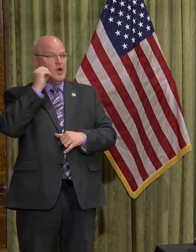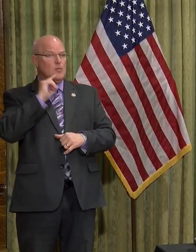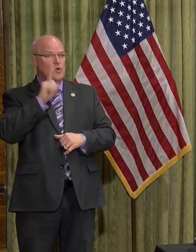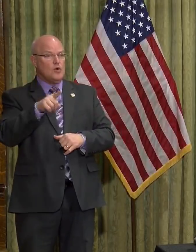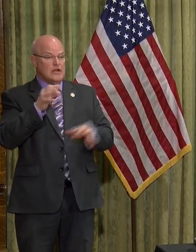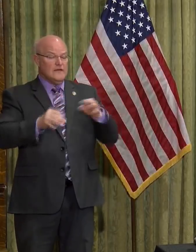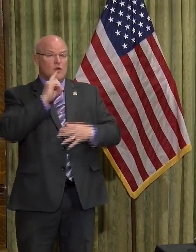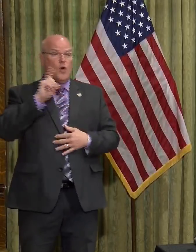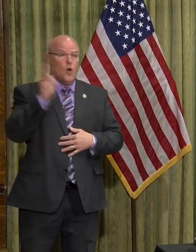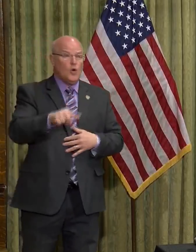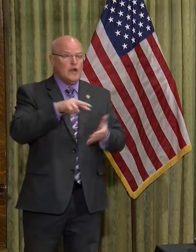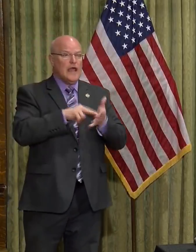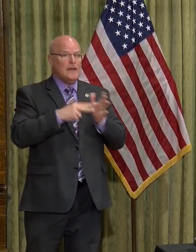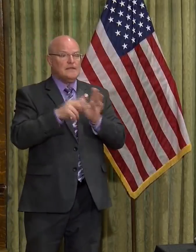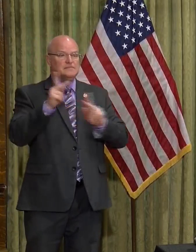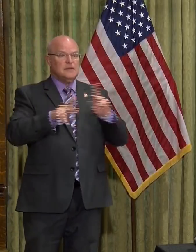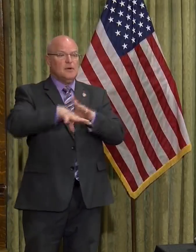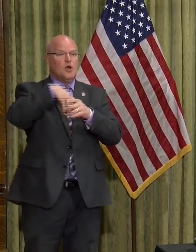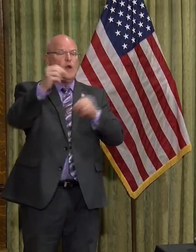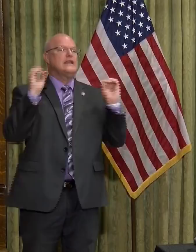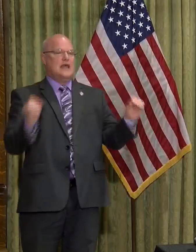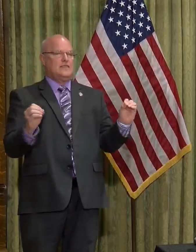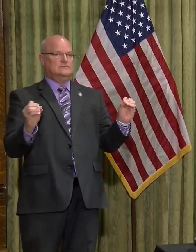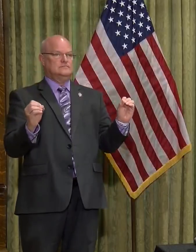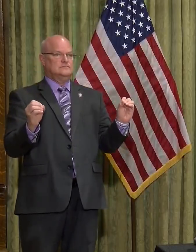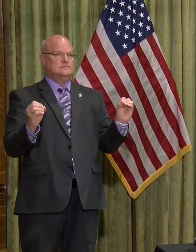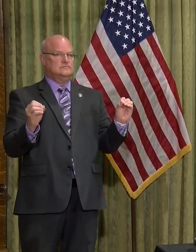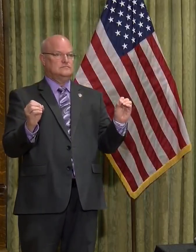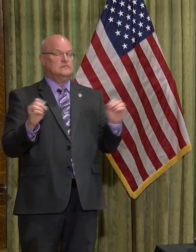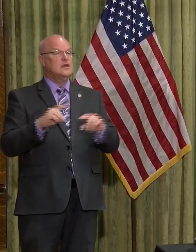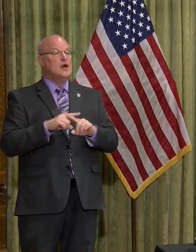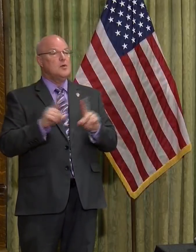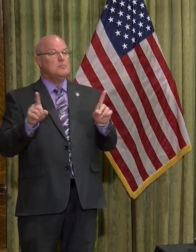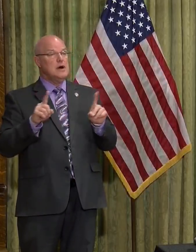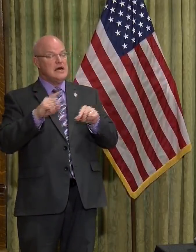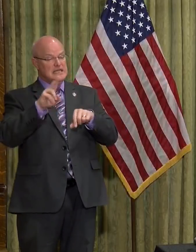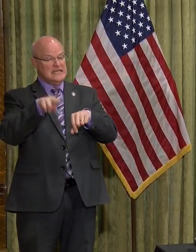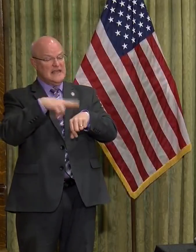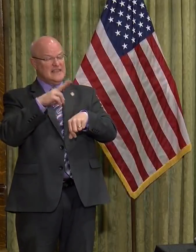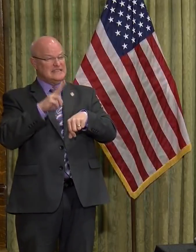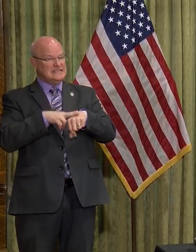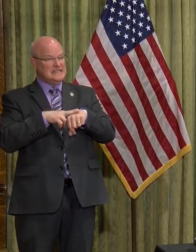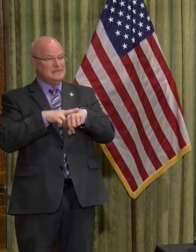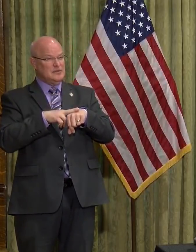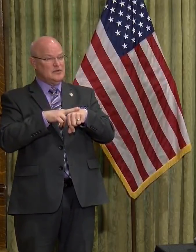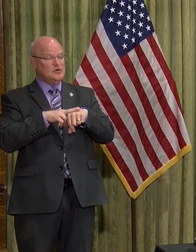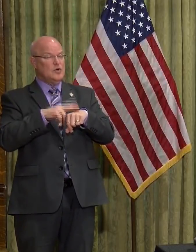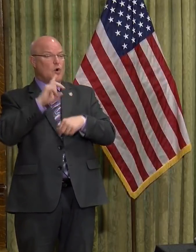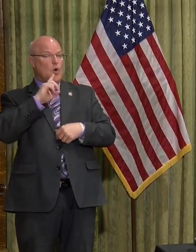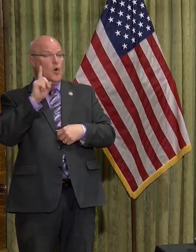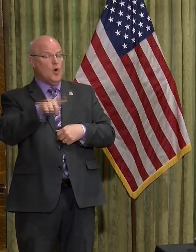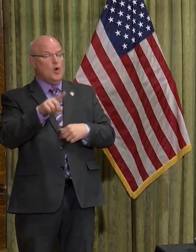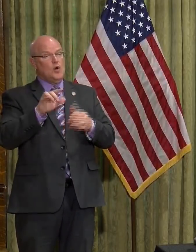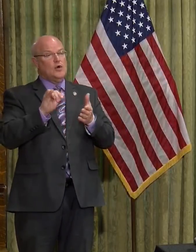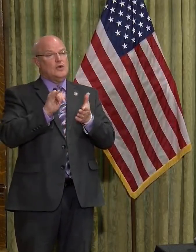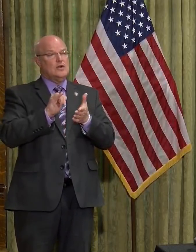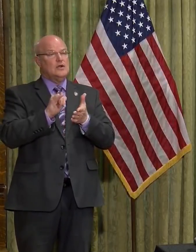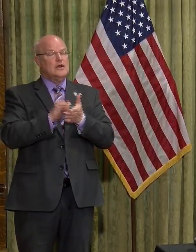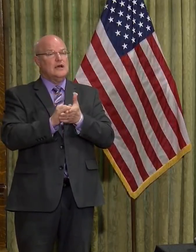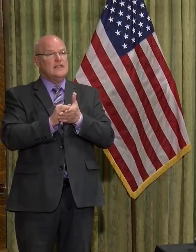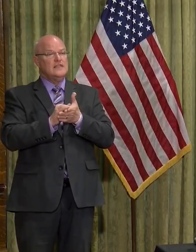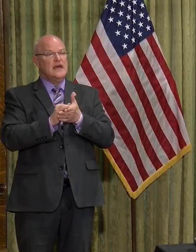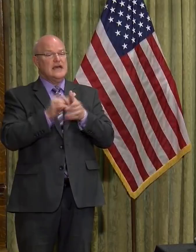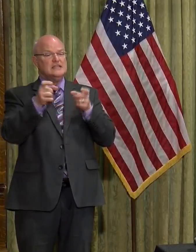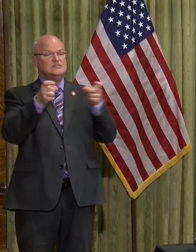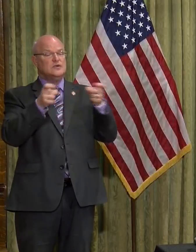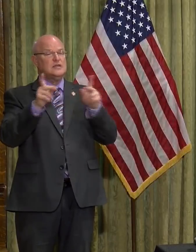people to stay at home, that means nobody goes out. But in fact, in the typical executive order that